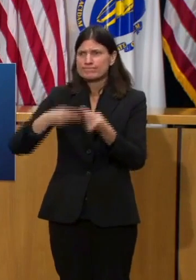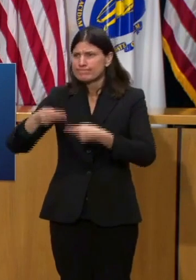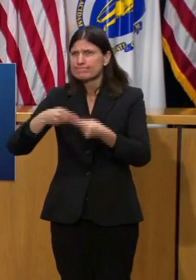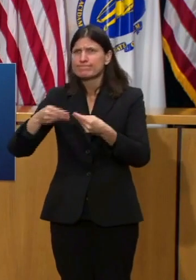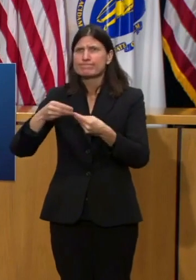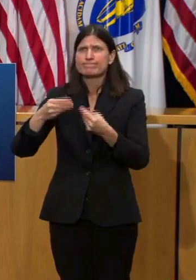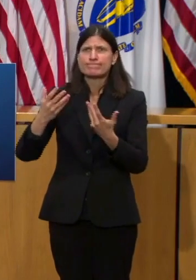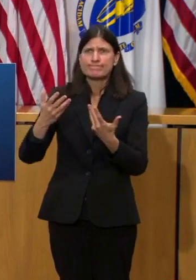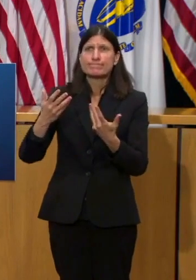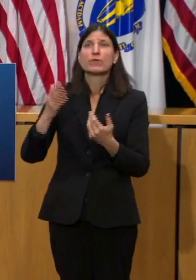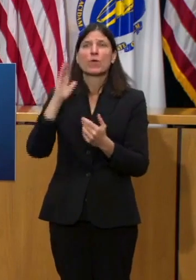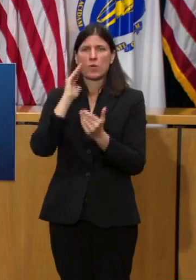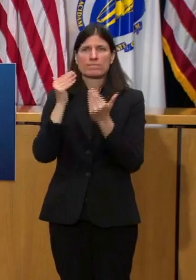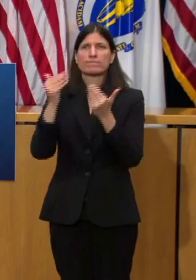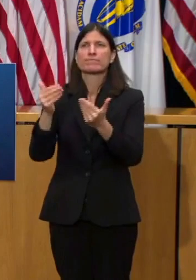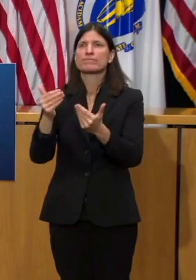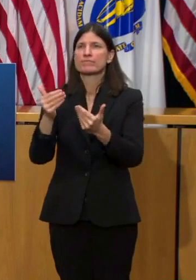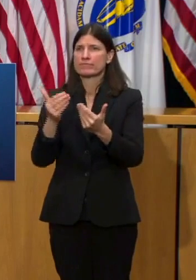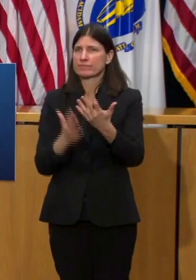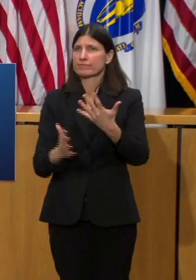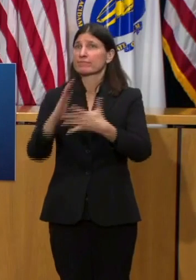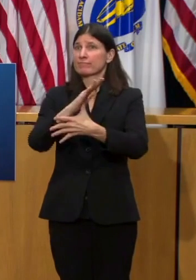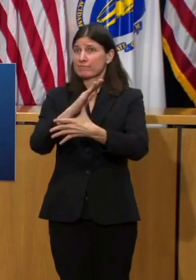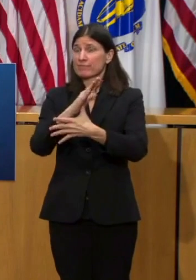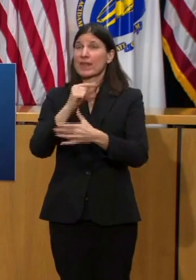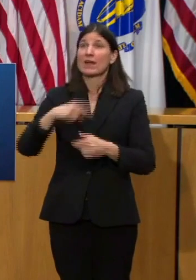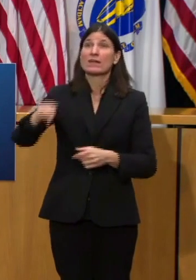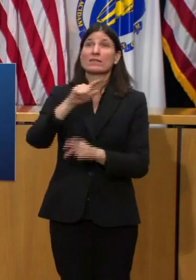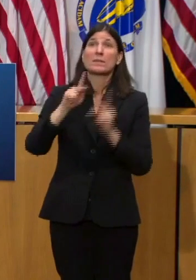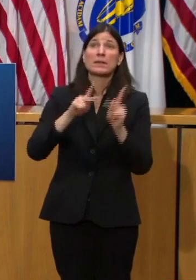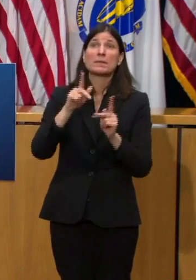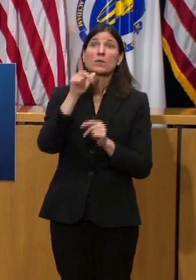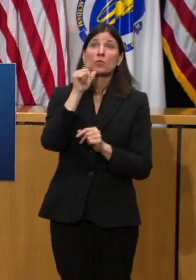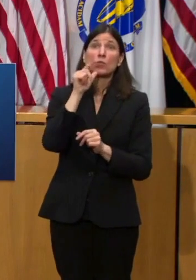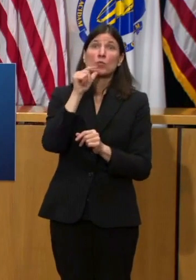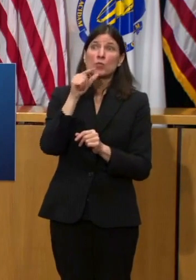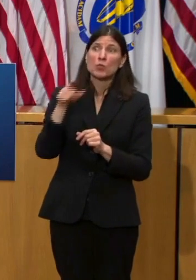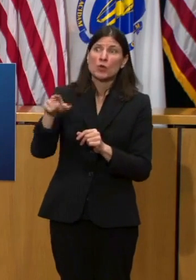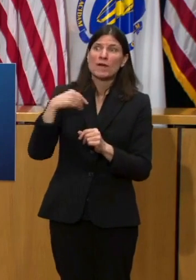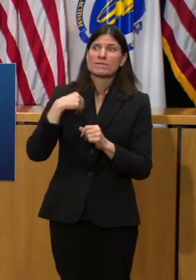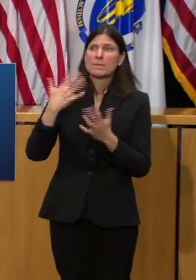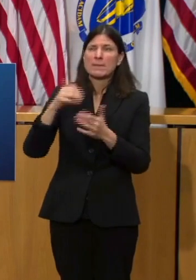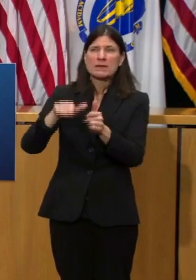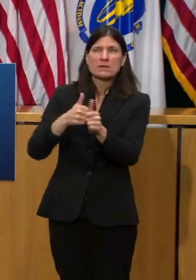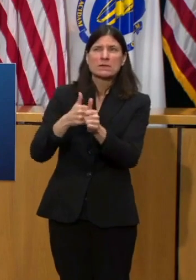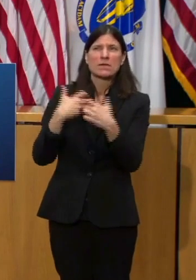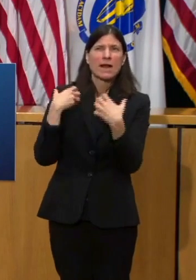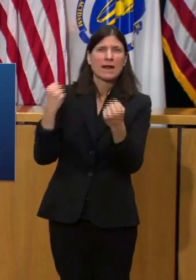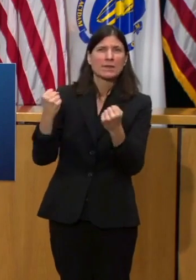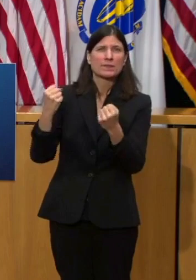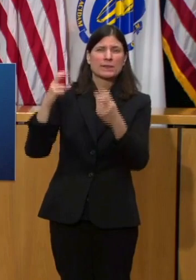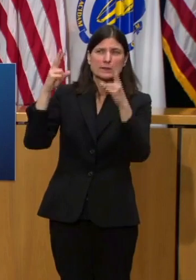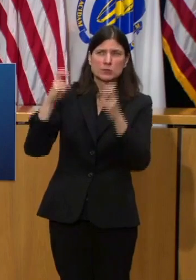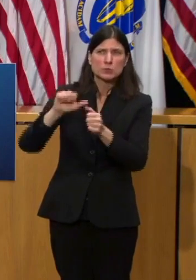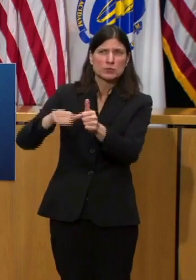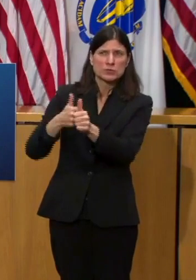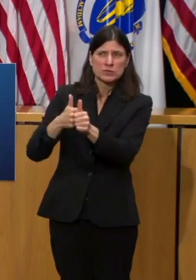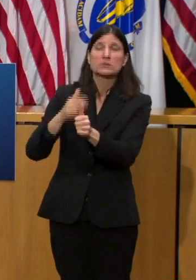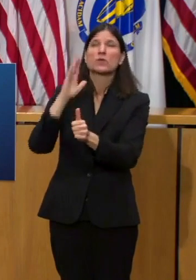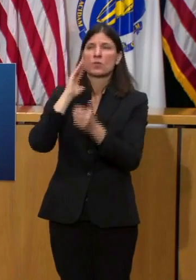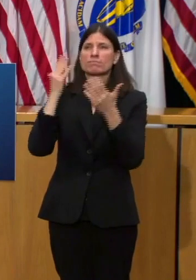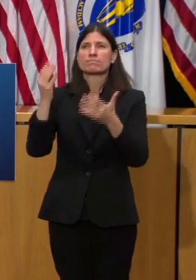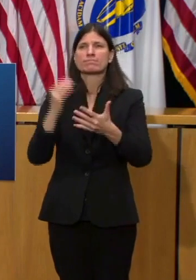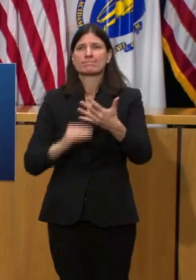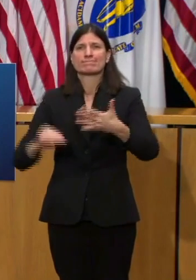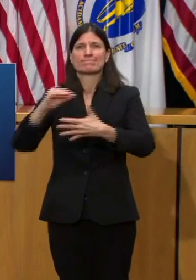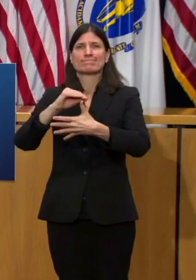potentially underlying medical conditions. Municipalities and housing agencies may partner with a vaccine provider, such as a local health